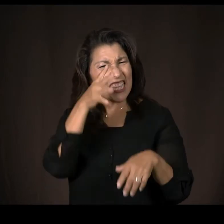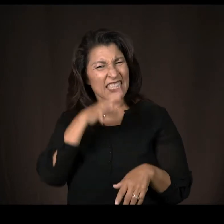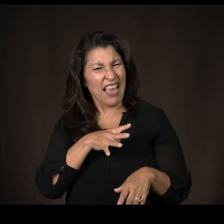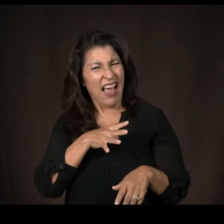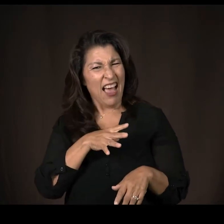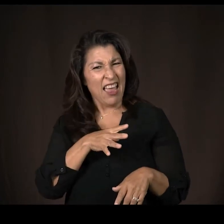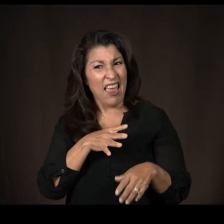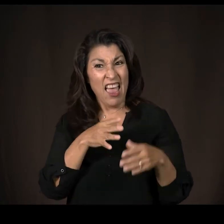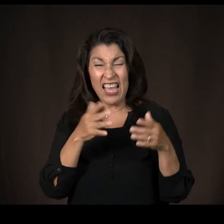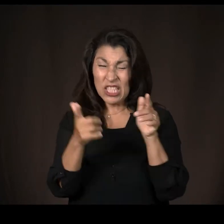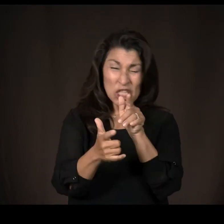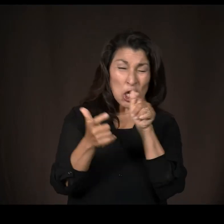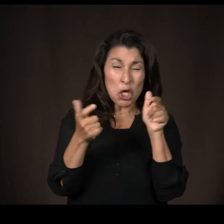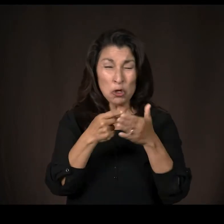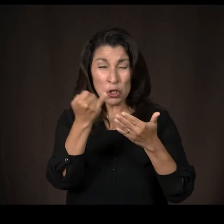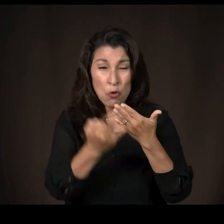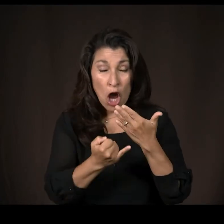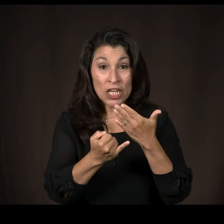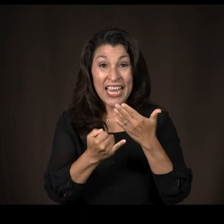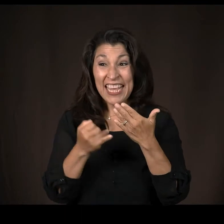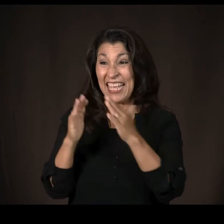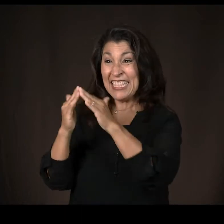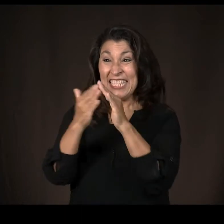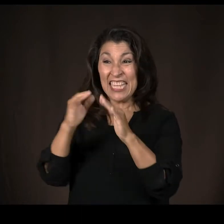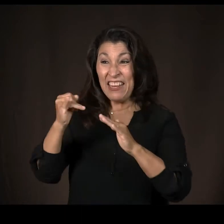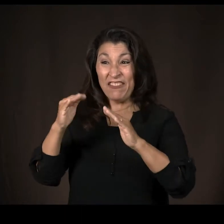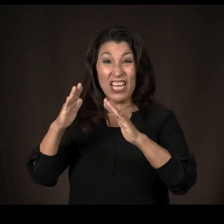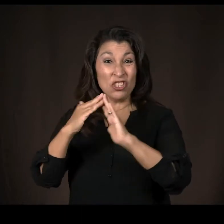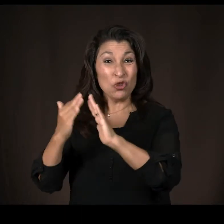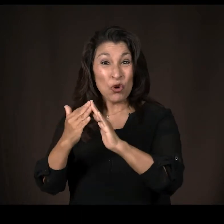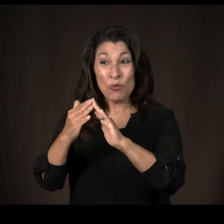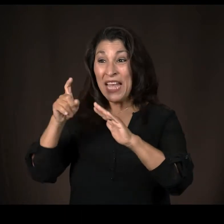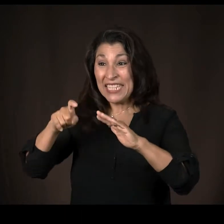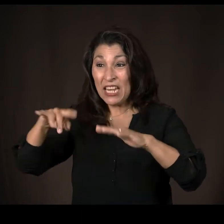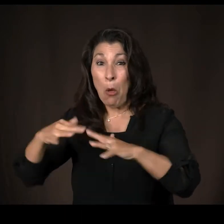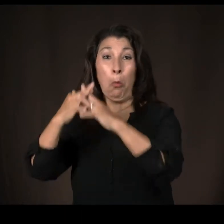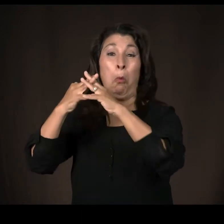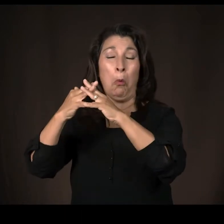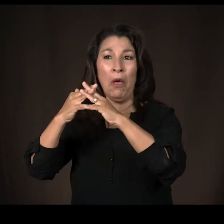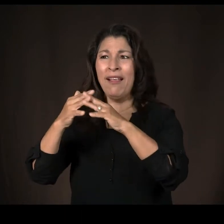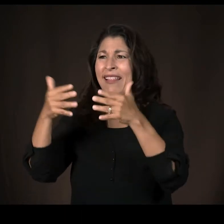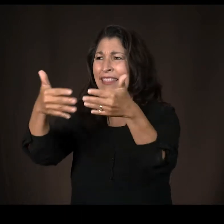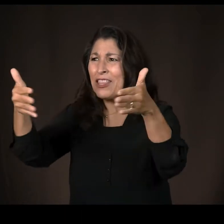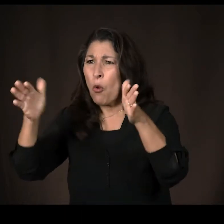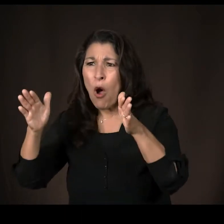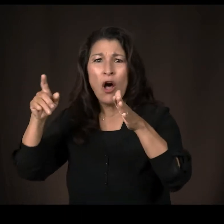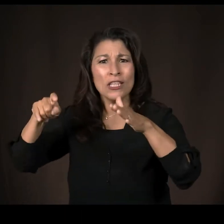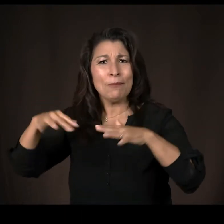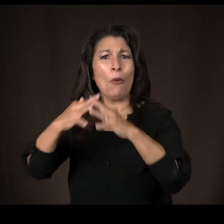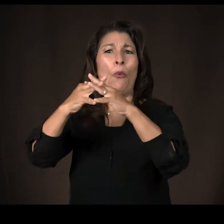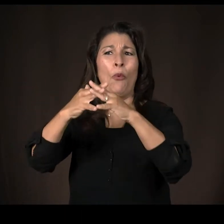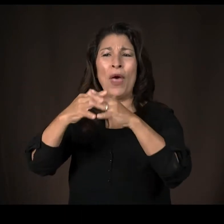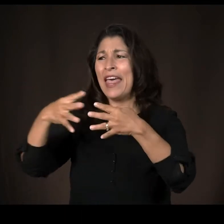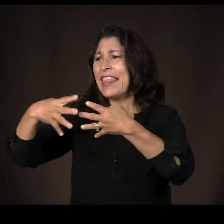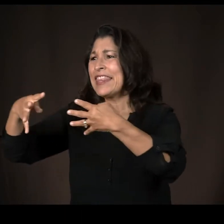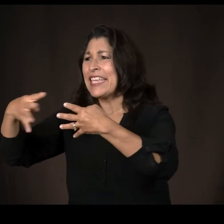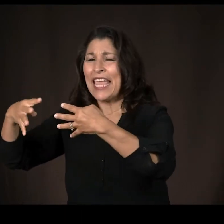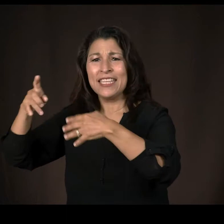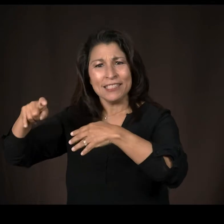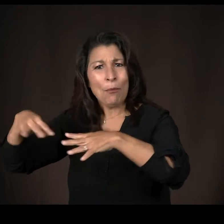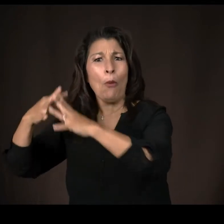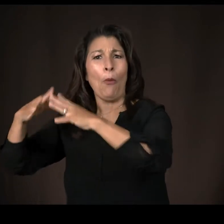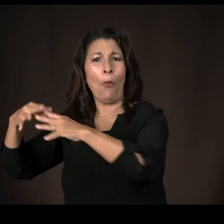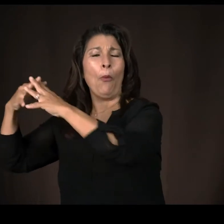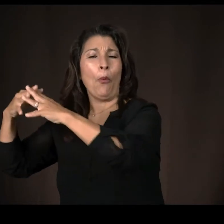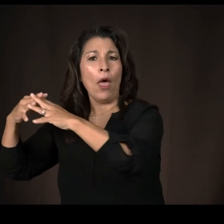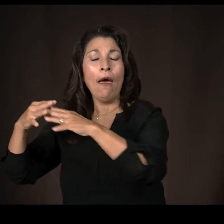has a huge project: rebuild the city of Jerusalem, build the wall, restore the gates. He doesn't make a grand